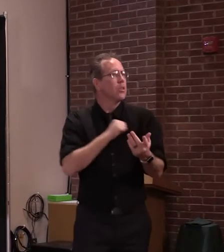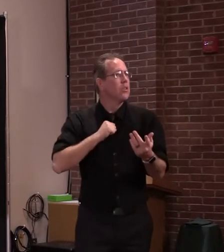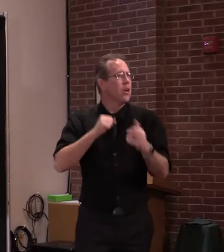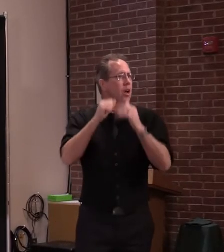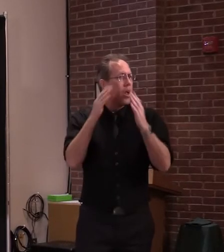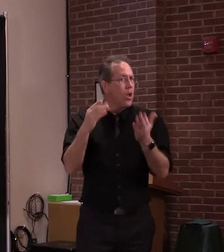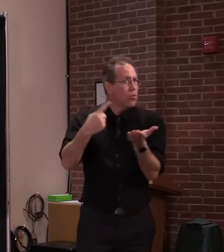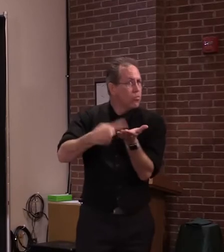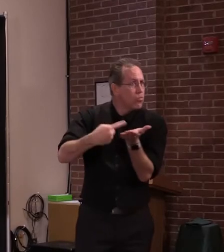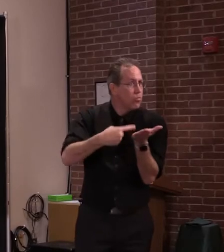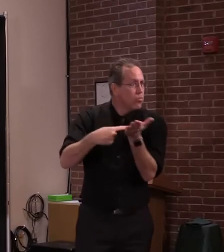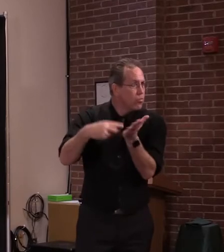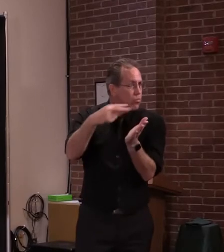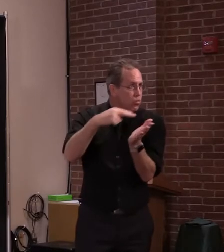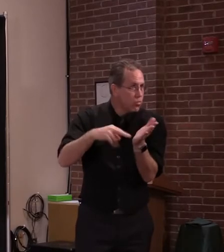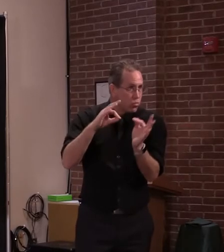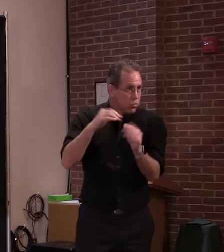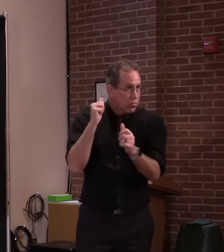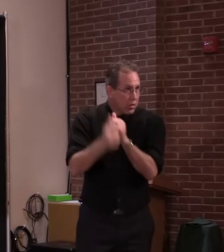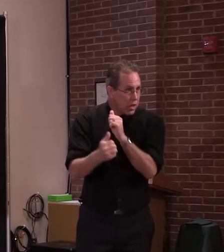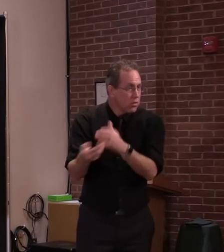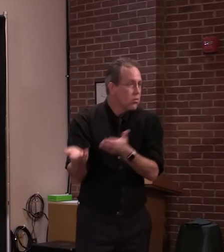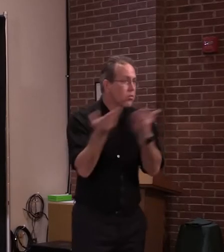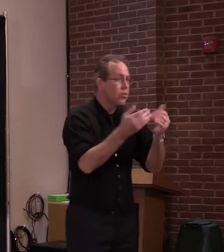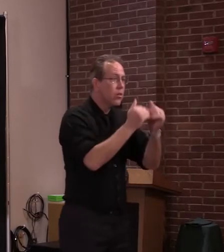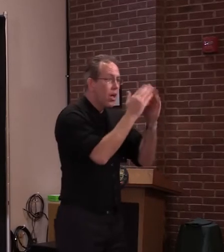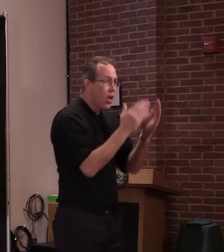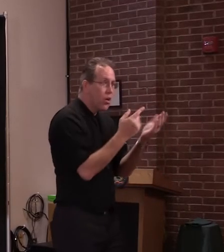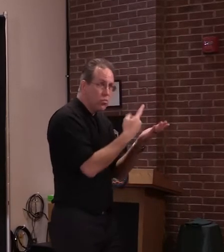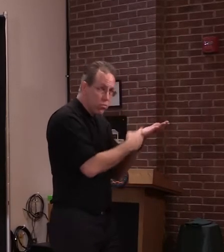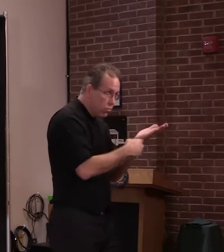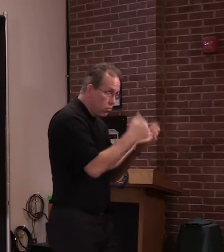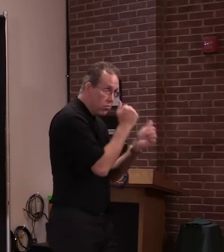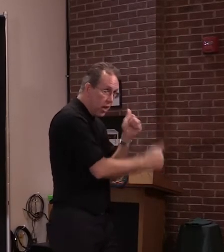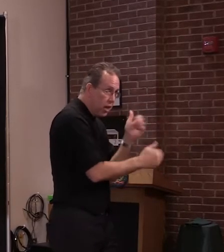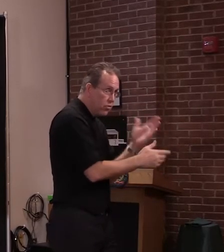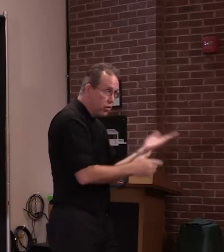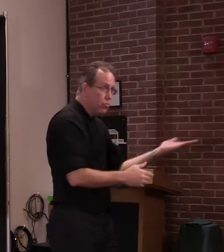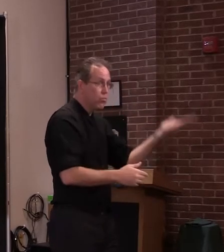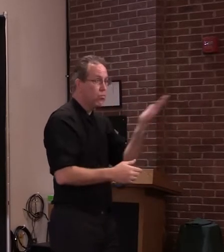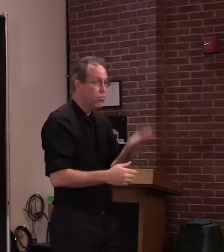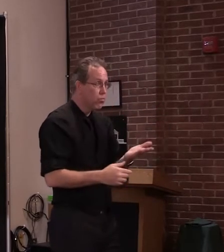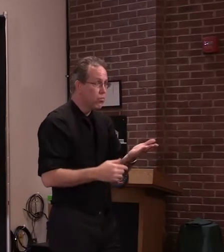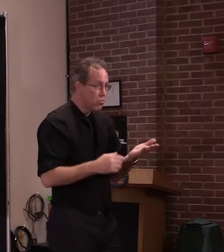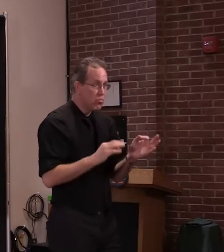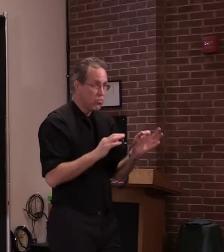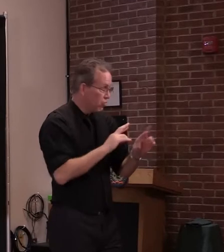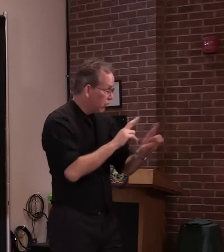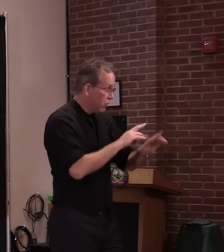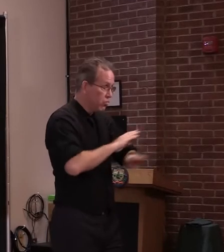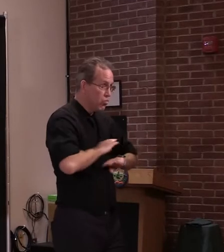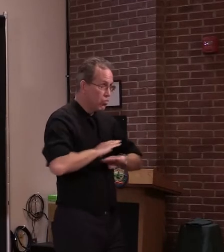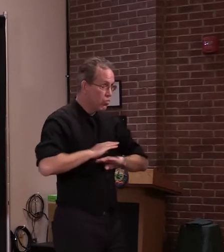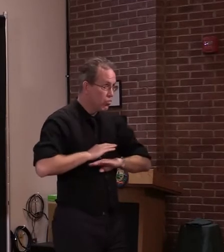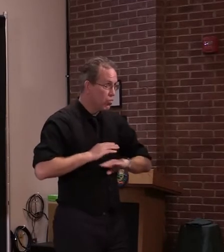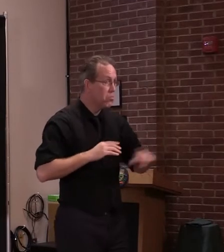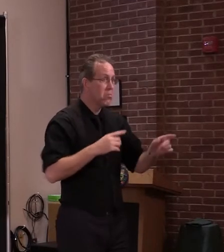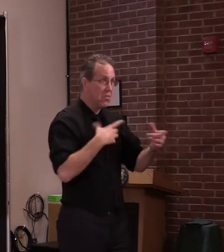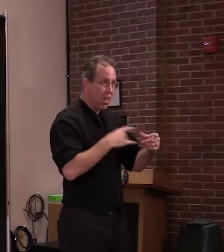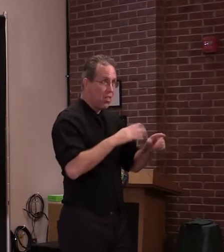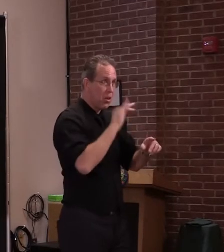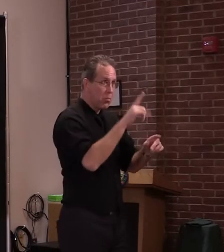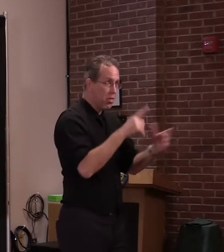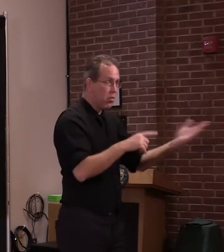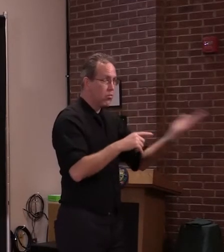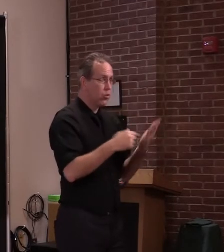then if everything is tied together and passed, then it comes to me for signature. So again,